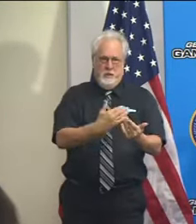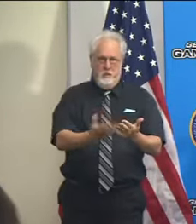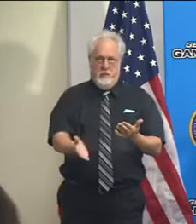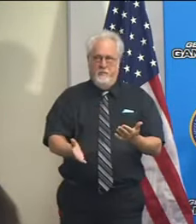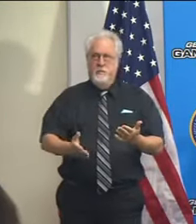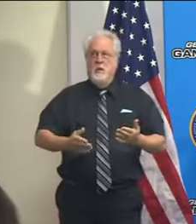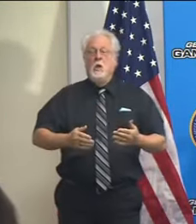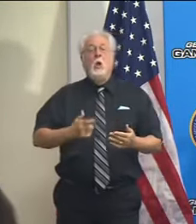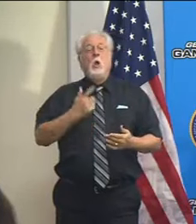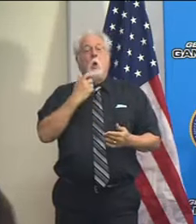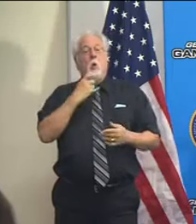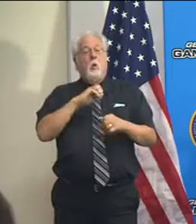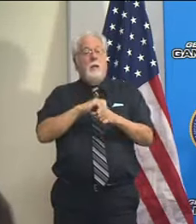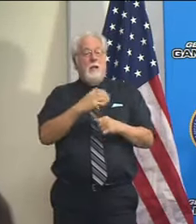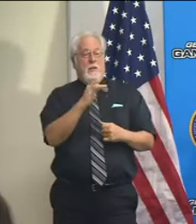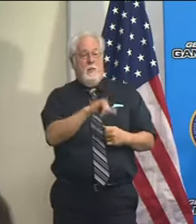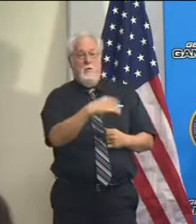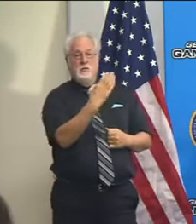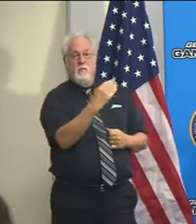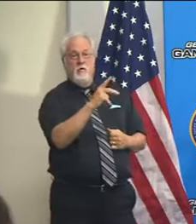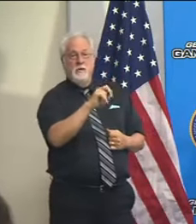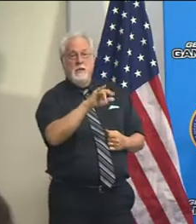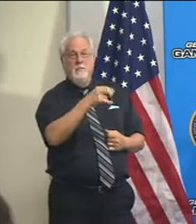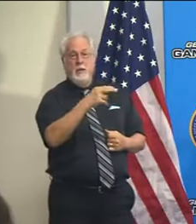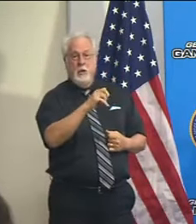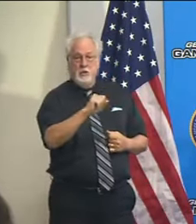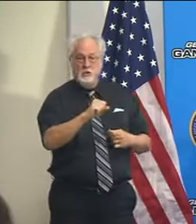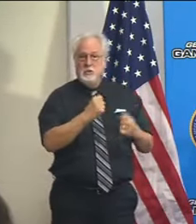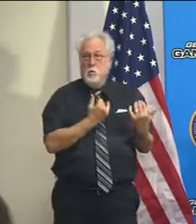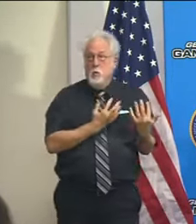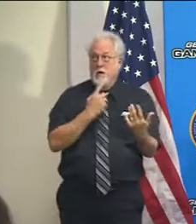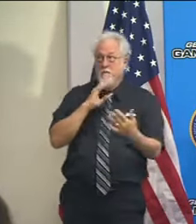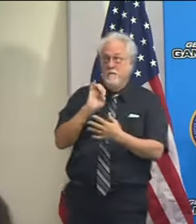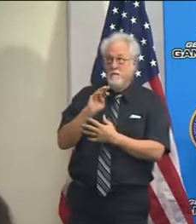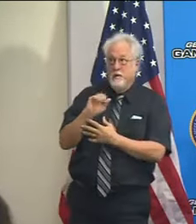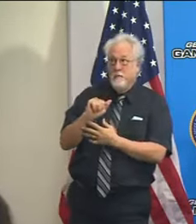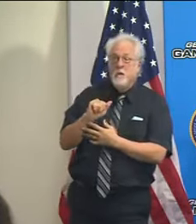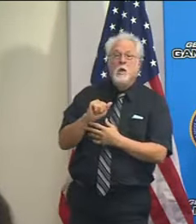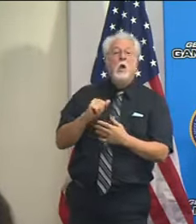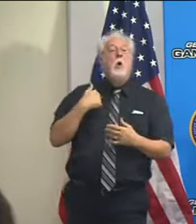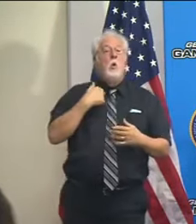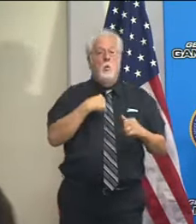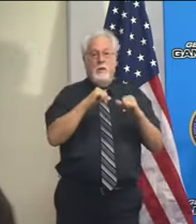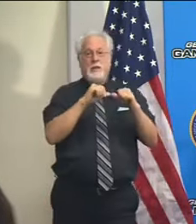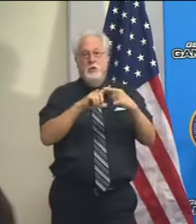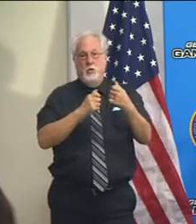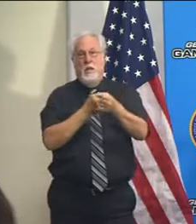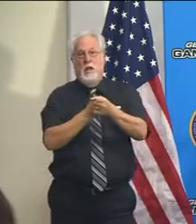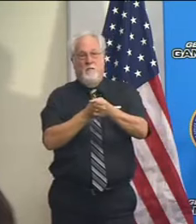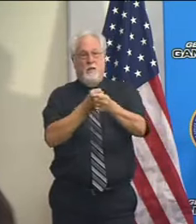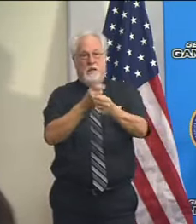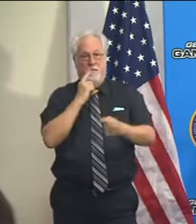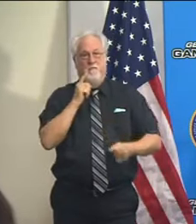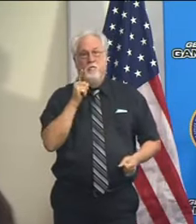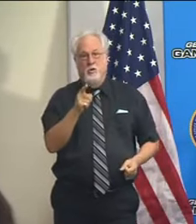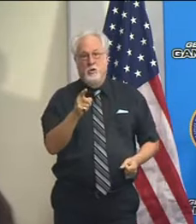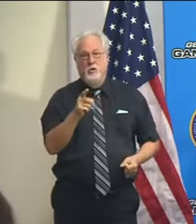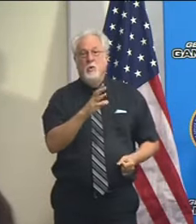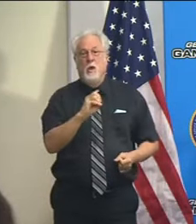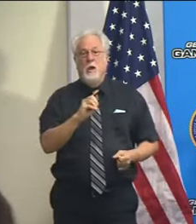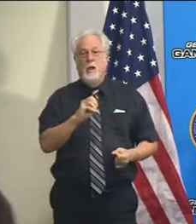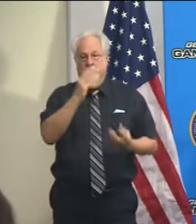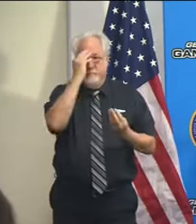To those who are in the 14 parishes awaiting FEMA approval, please know that we continue to advocate for you and